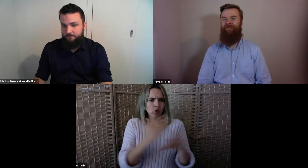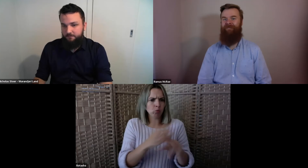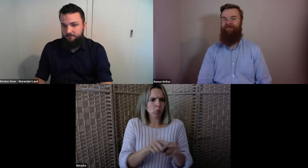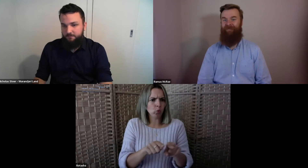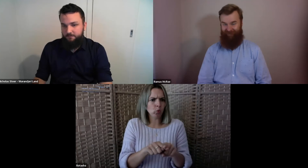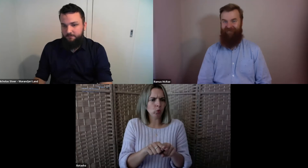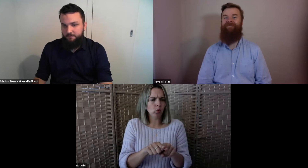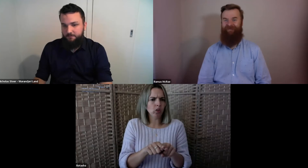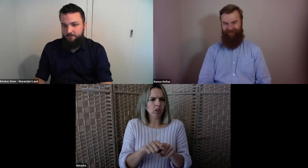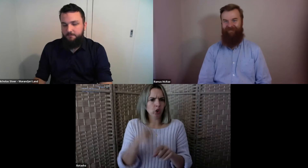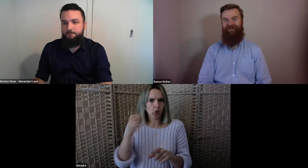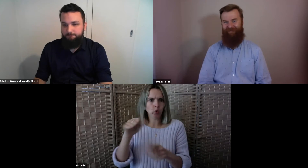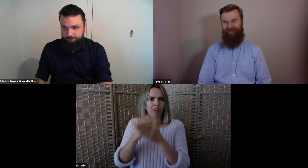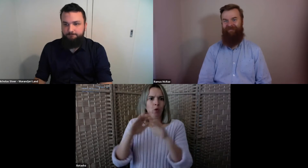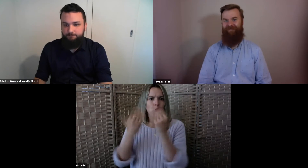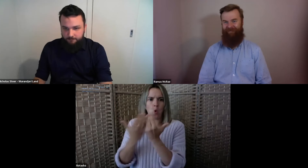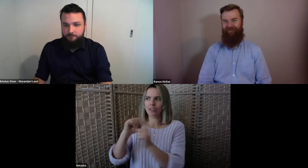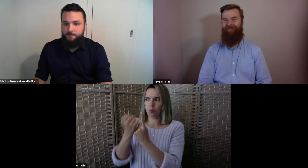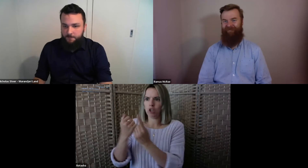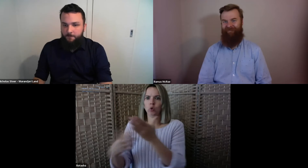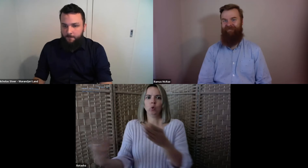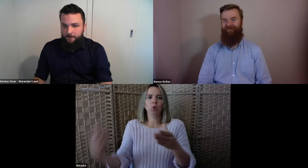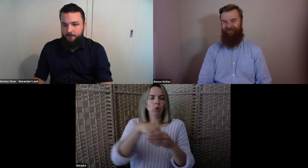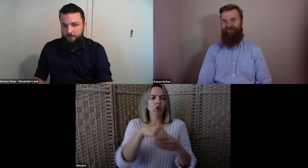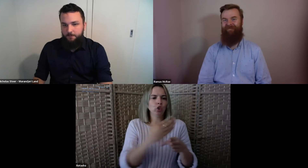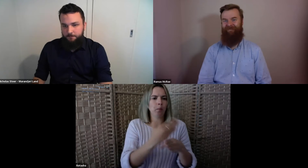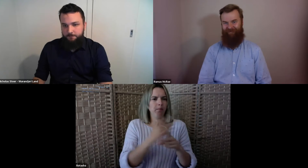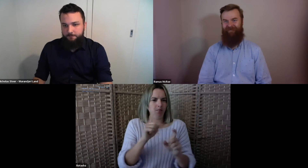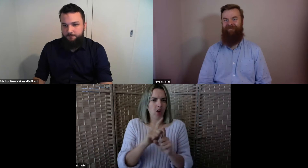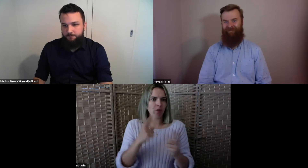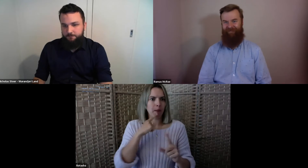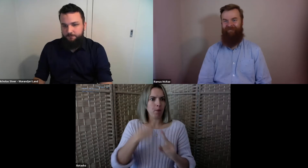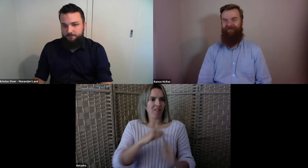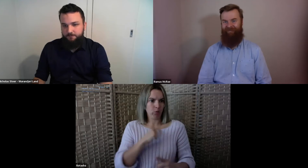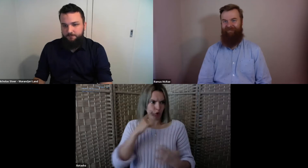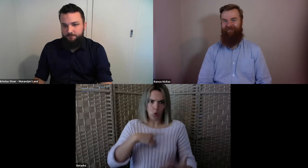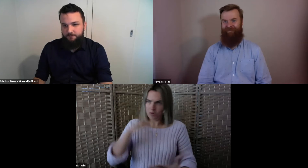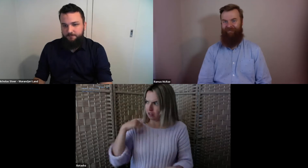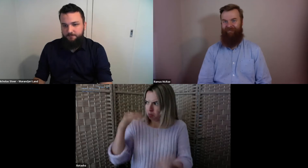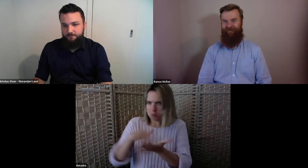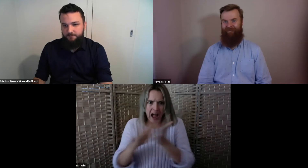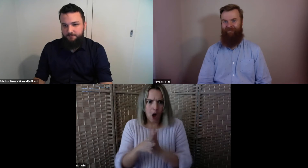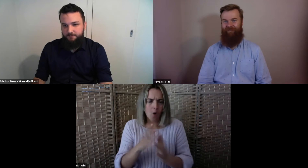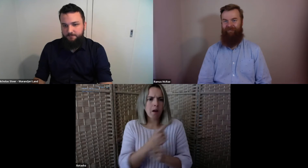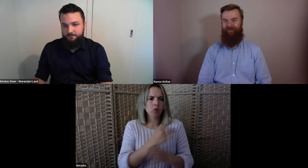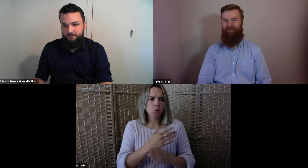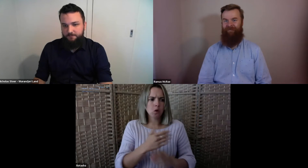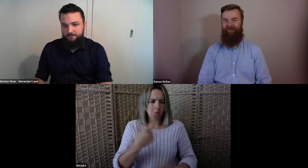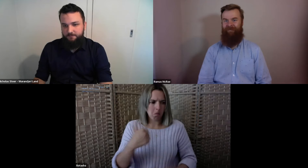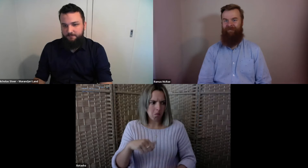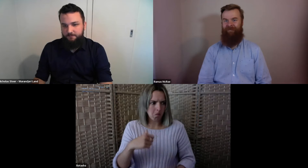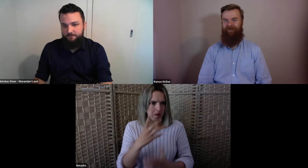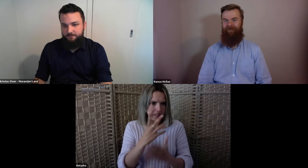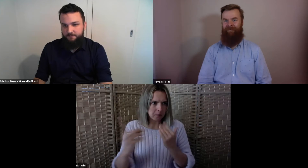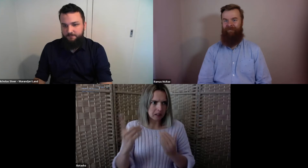It's about showing the wider community that I am employable and I have something to contribute. It is about